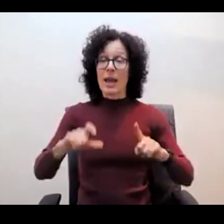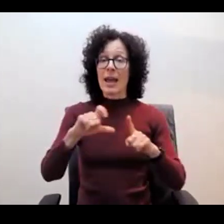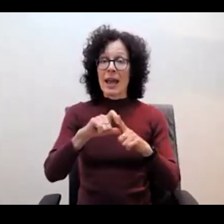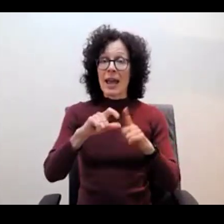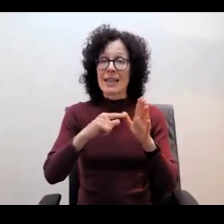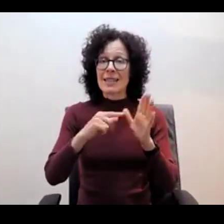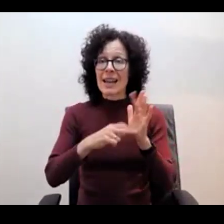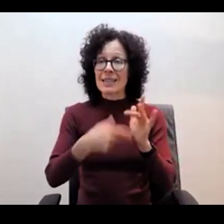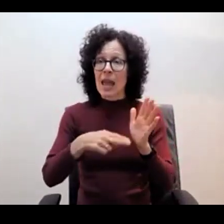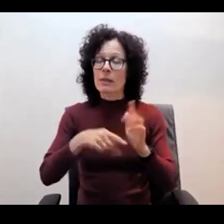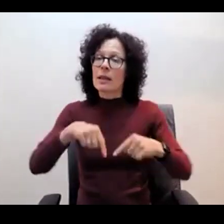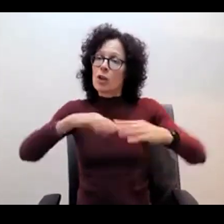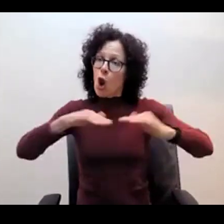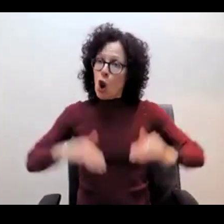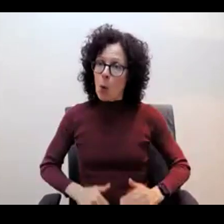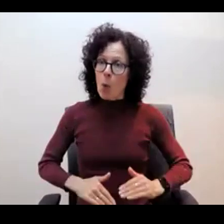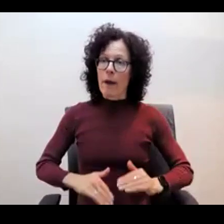center.